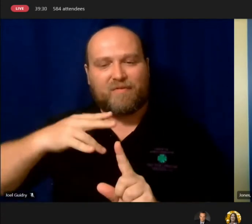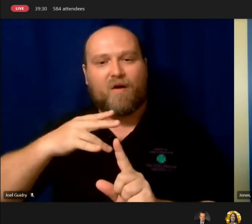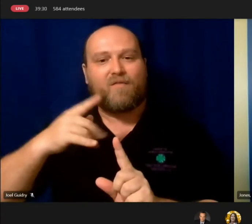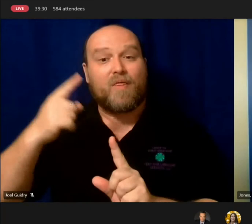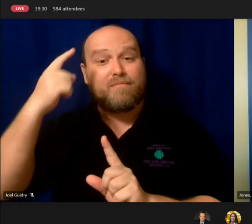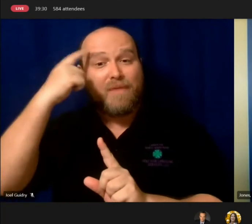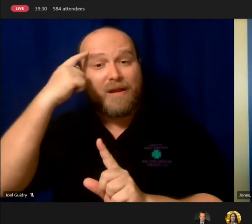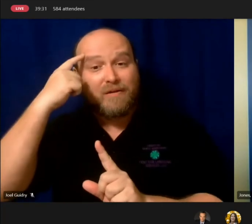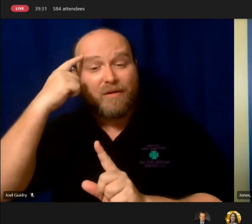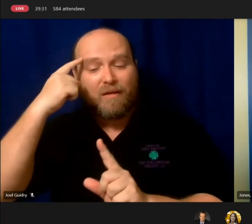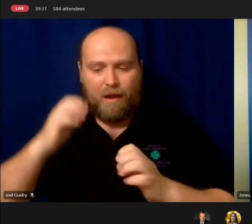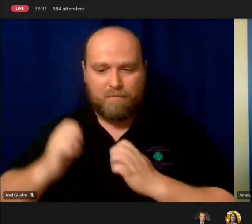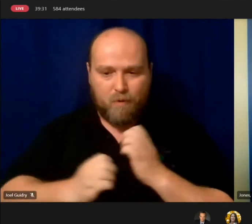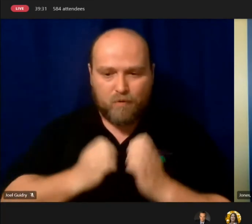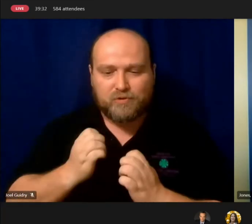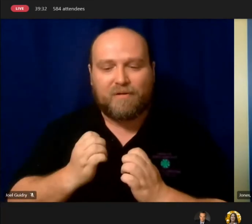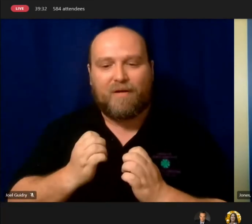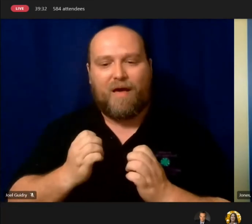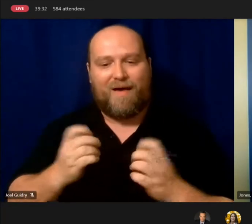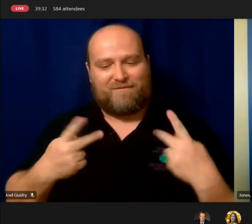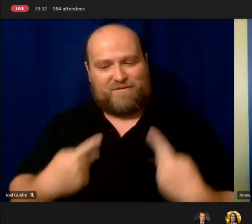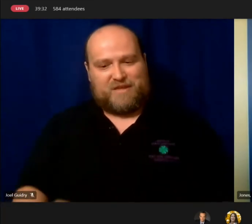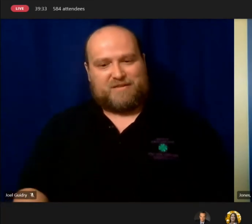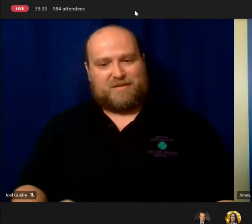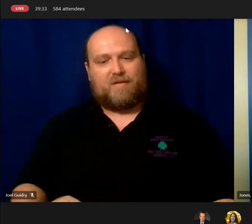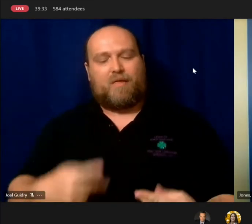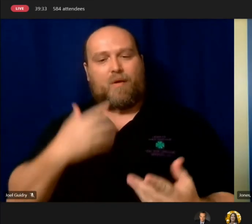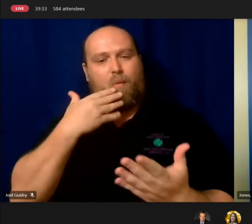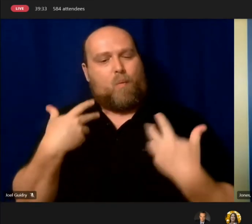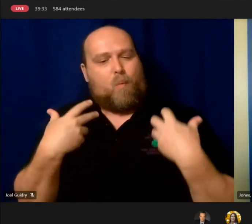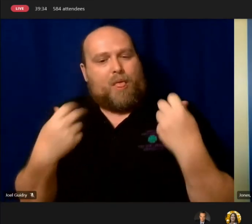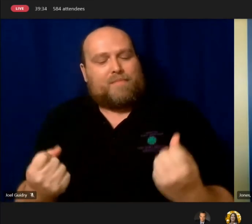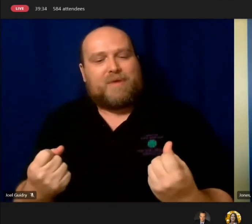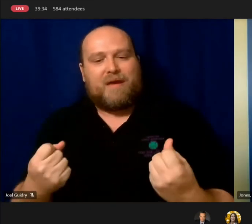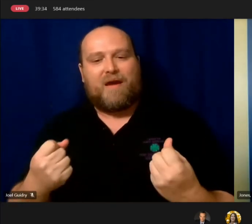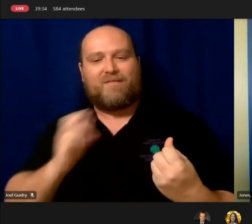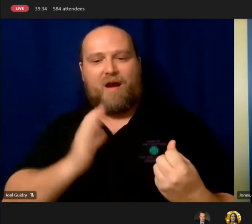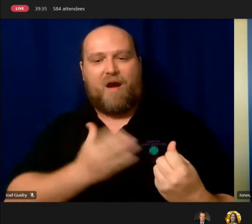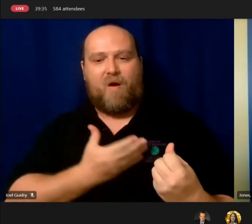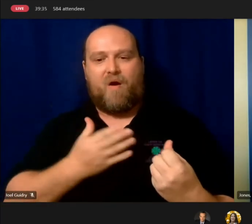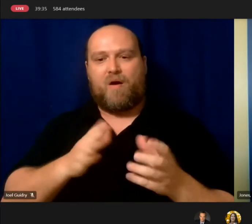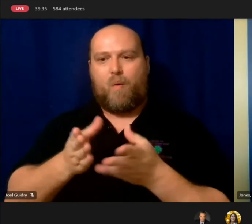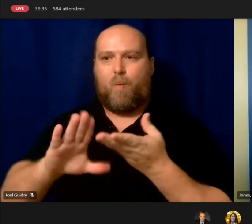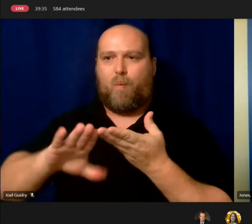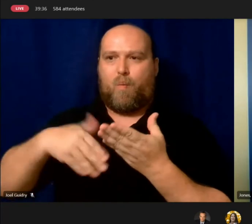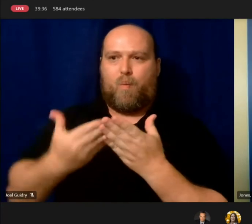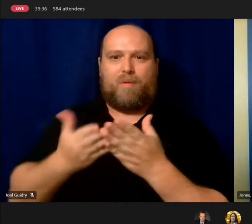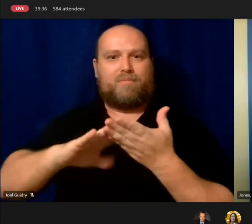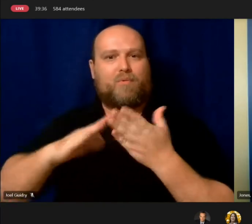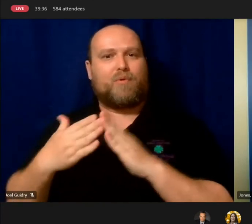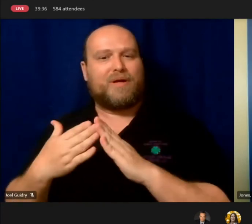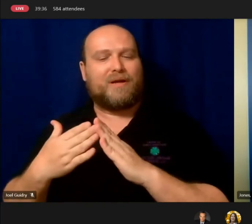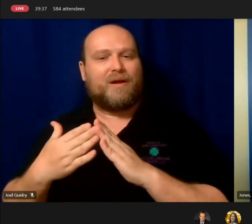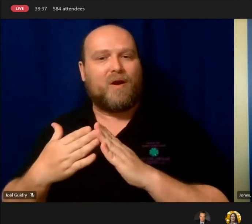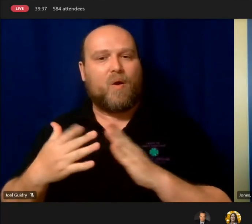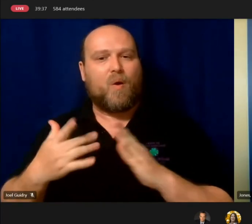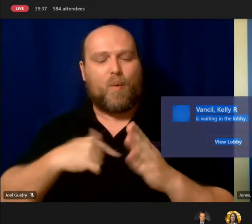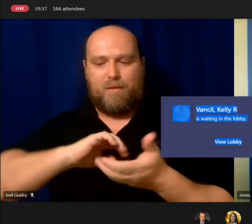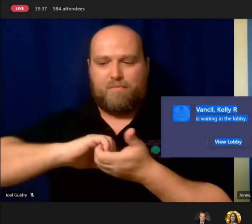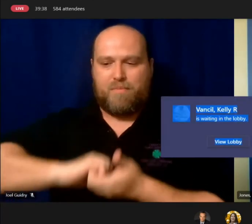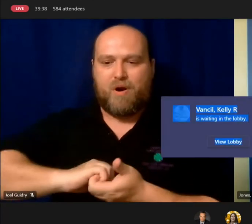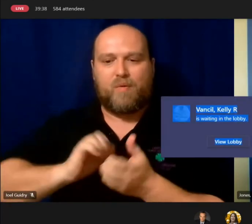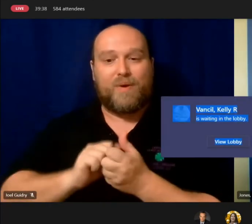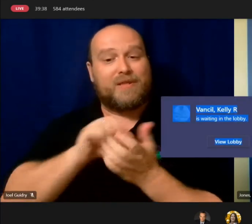well-being of our entire SPS community, and a focus on responsiveness and partnering with students, families, and their